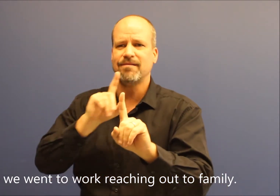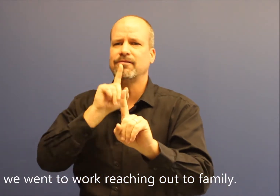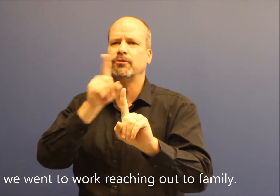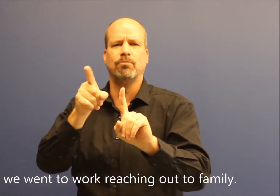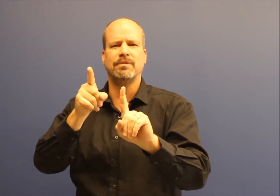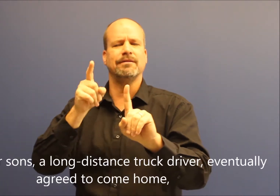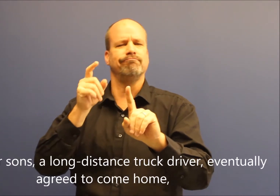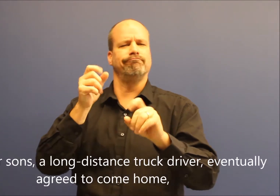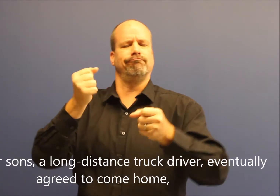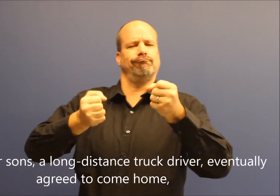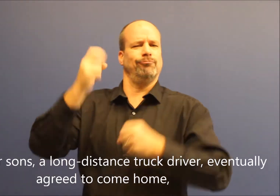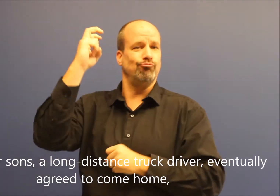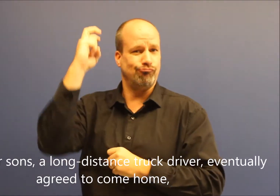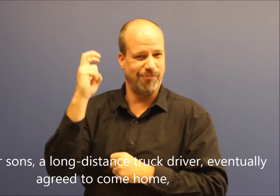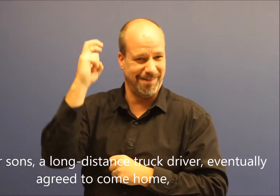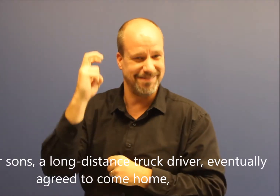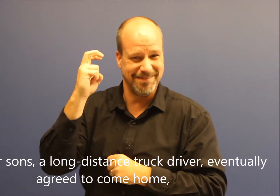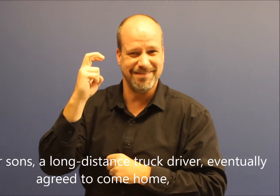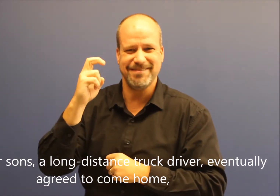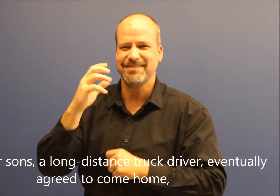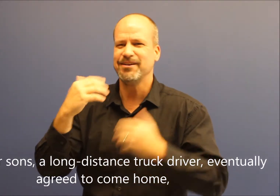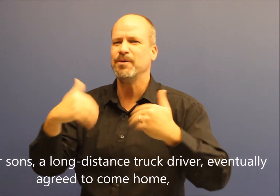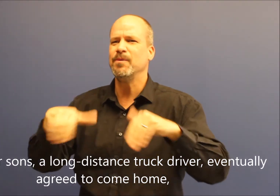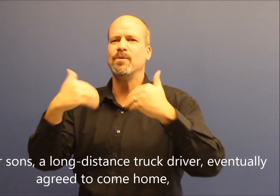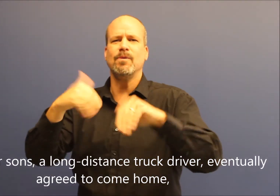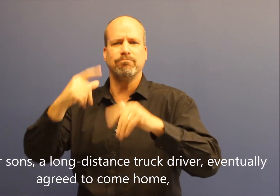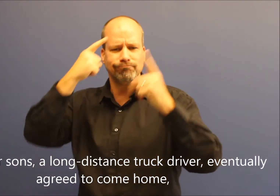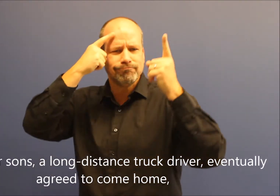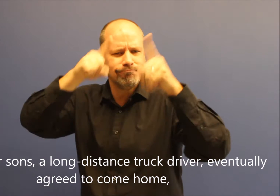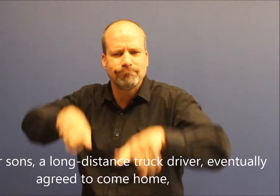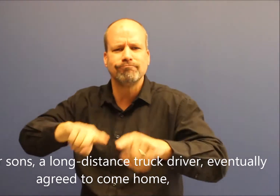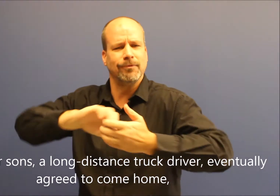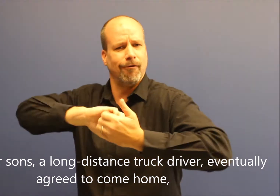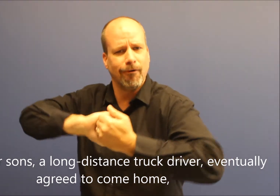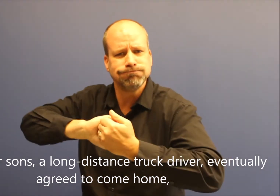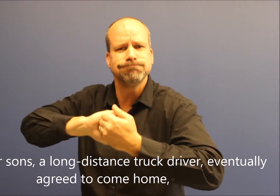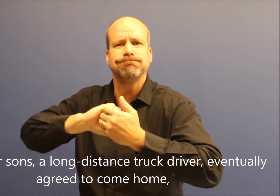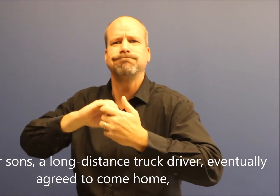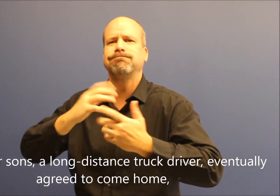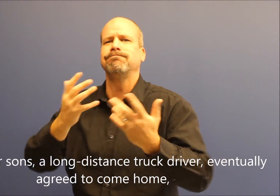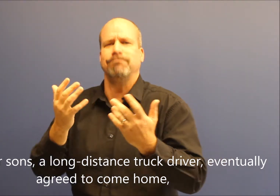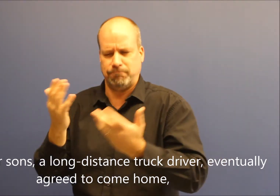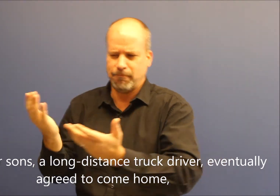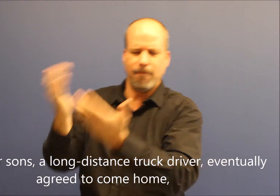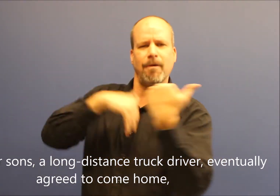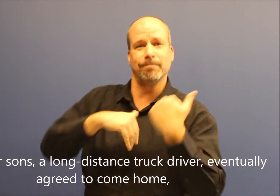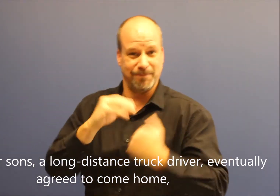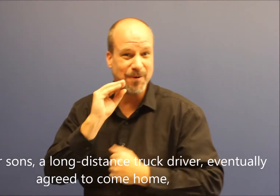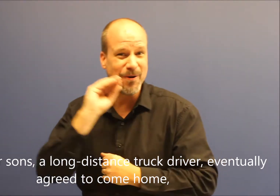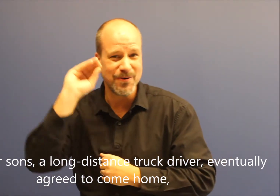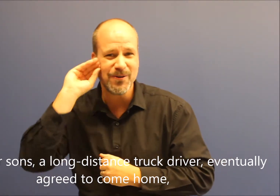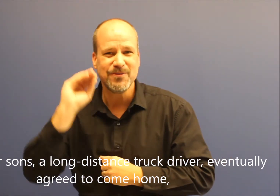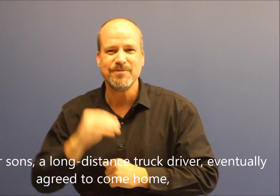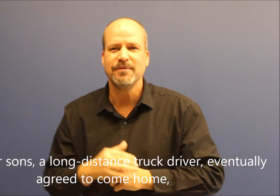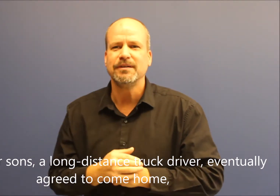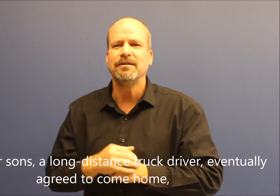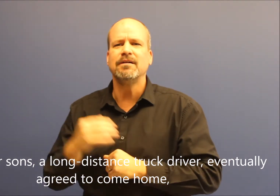One of her sons, a long-distance truck driver, eventually agreed to come home.